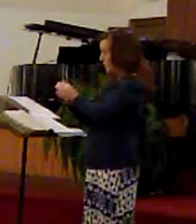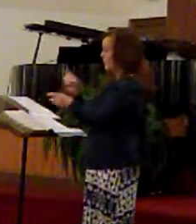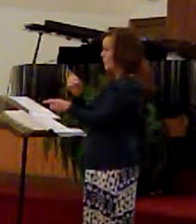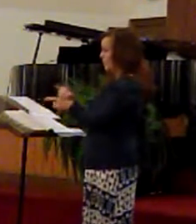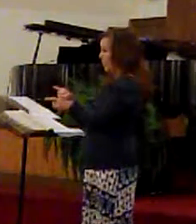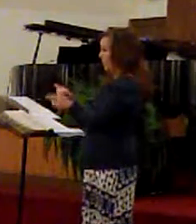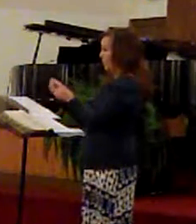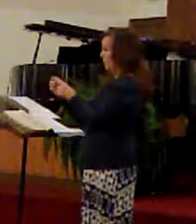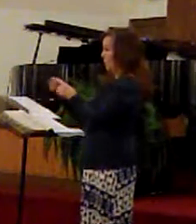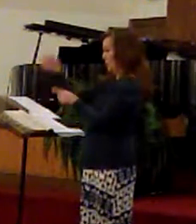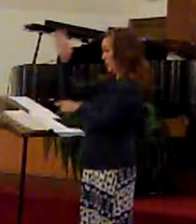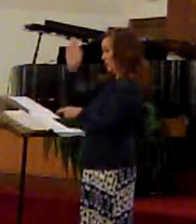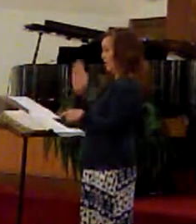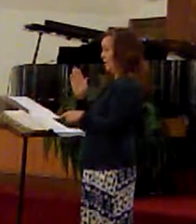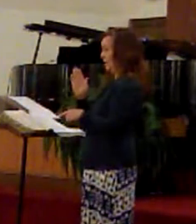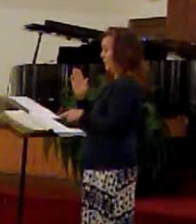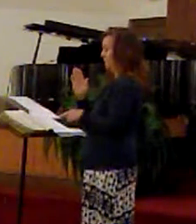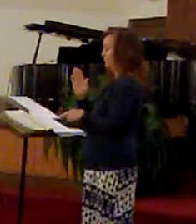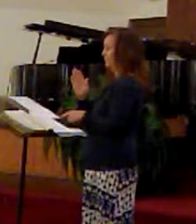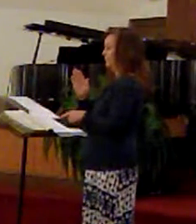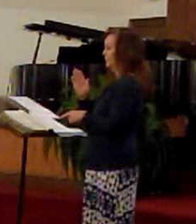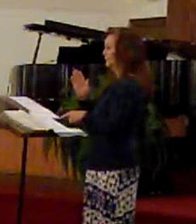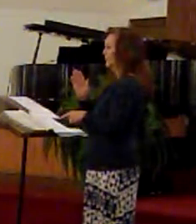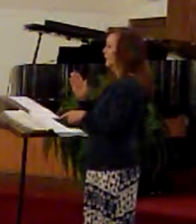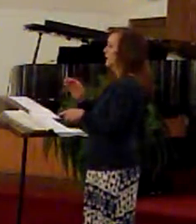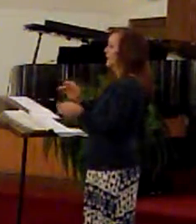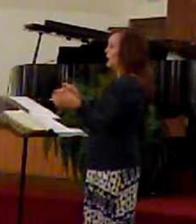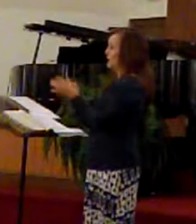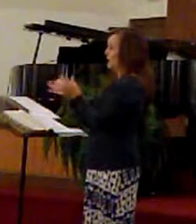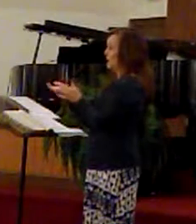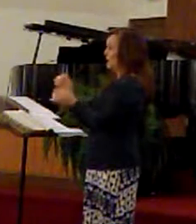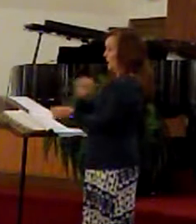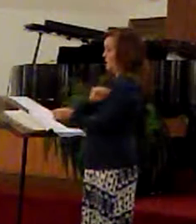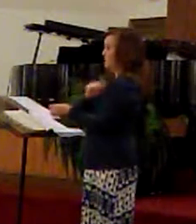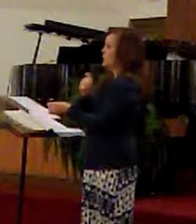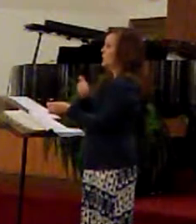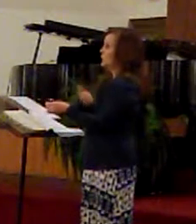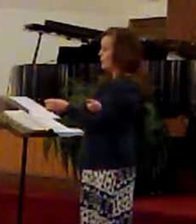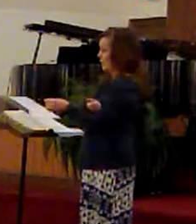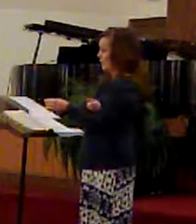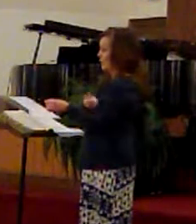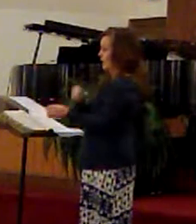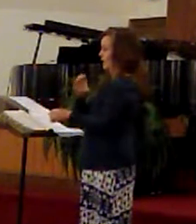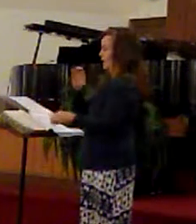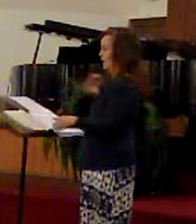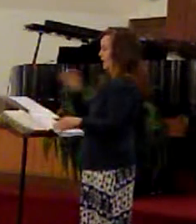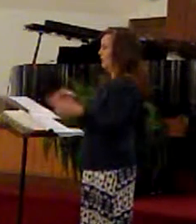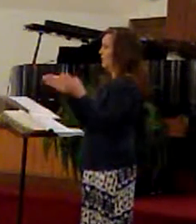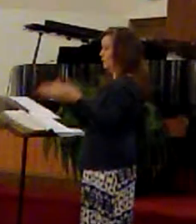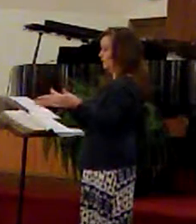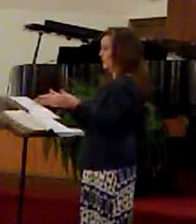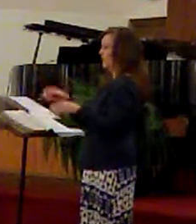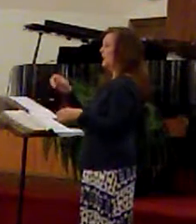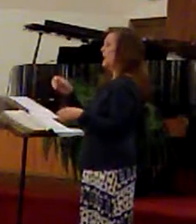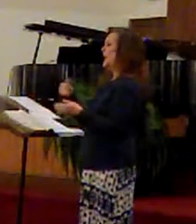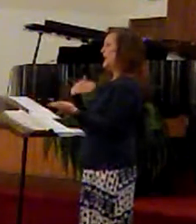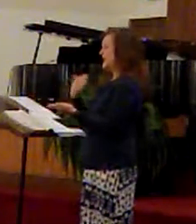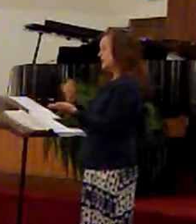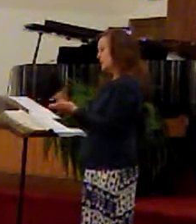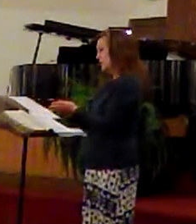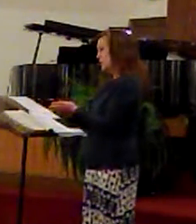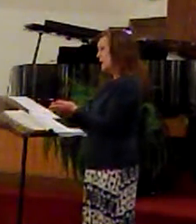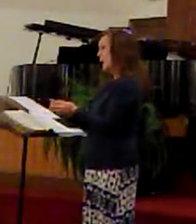as their final authority on all matters of faith and practice. It is a good practice, therefore, to both read